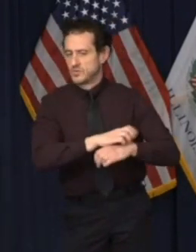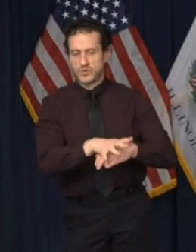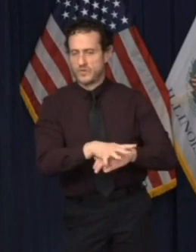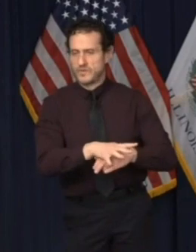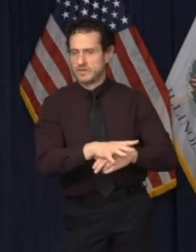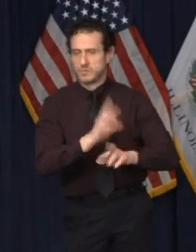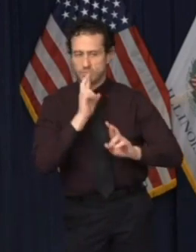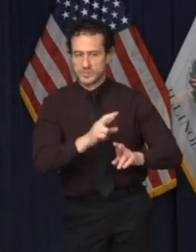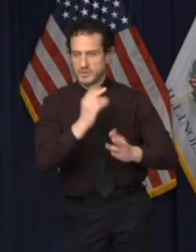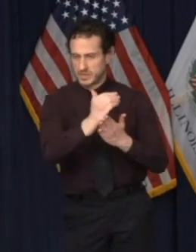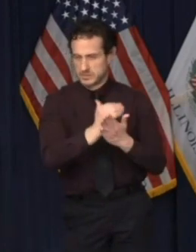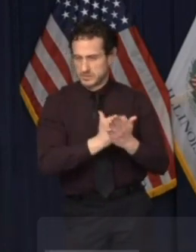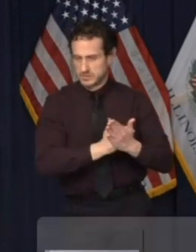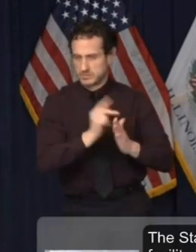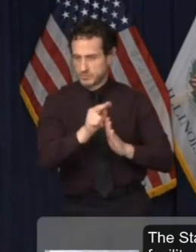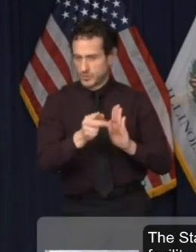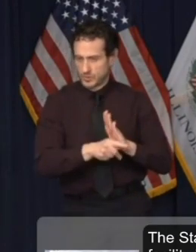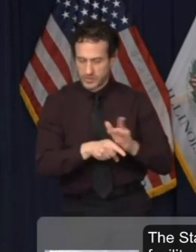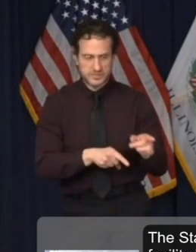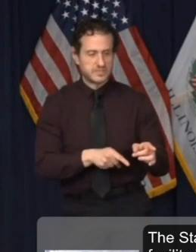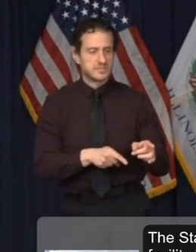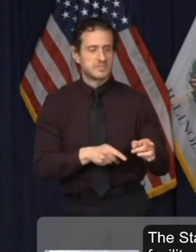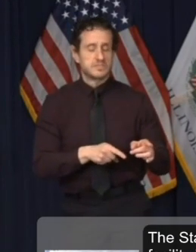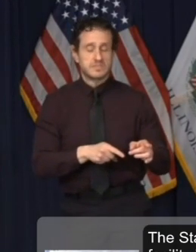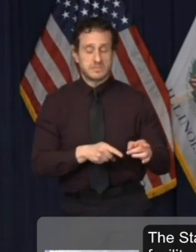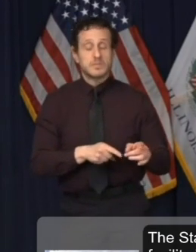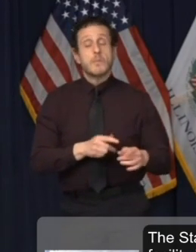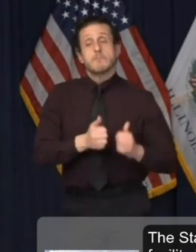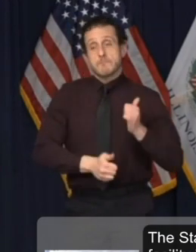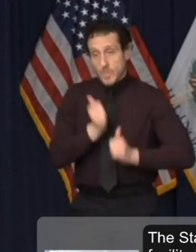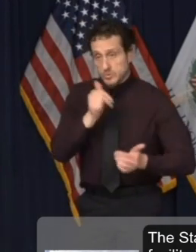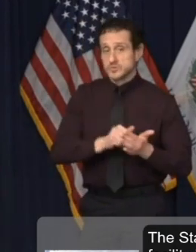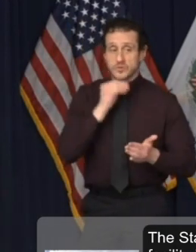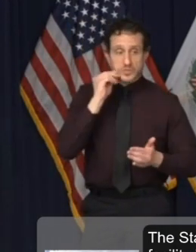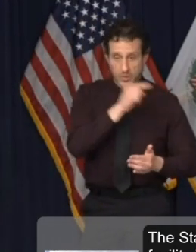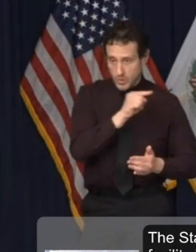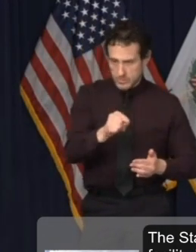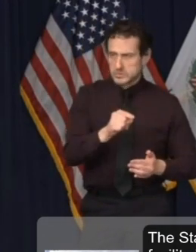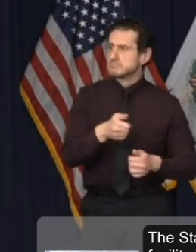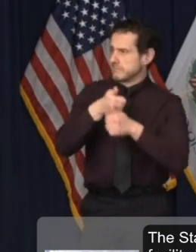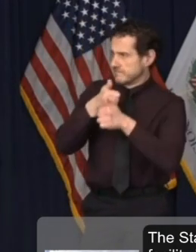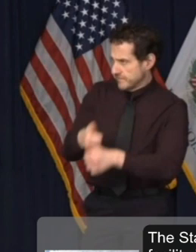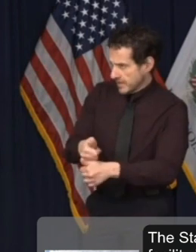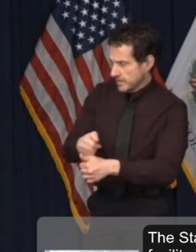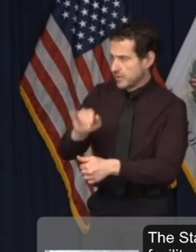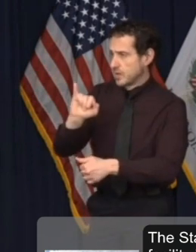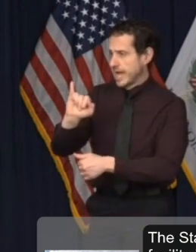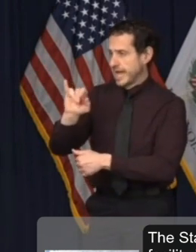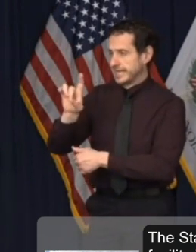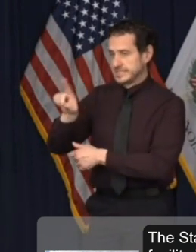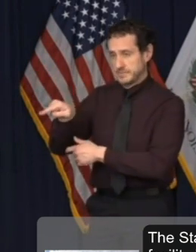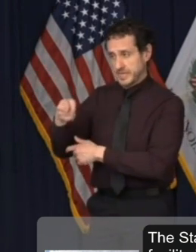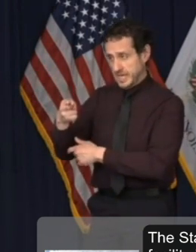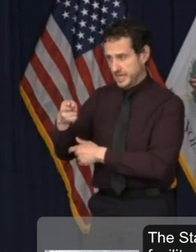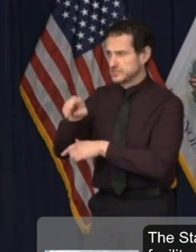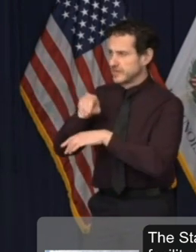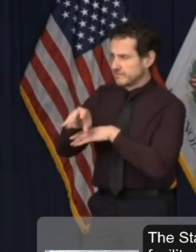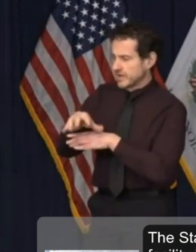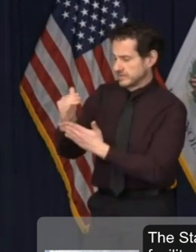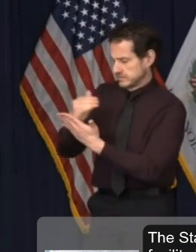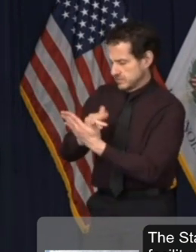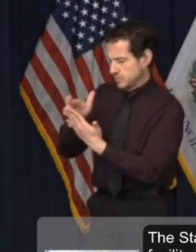far, facilities seem to have been responsive to IDPH guidance and compliant with IDPH teams on the